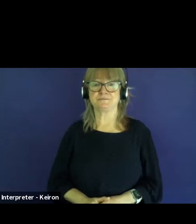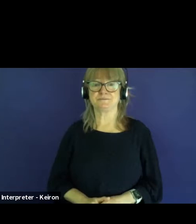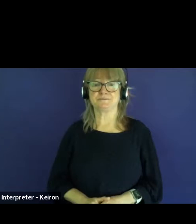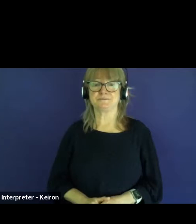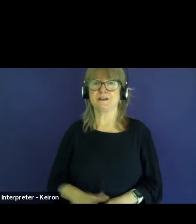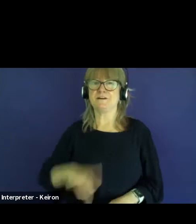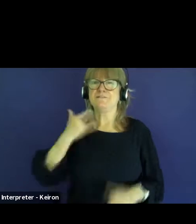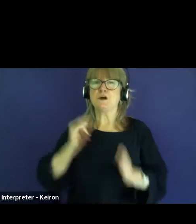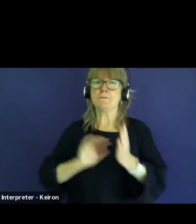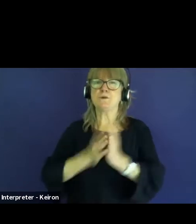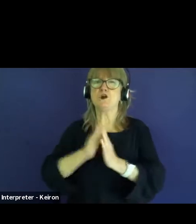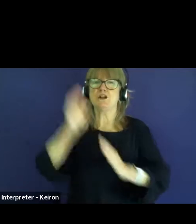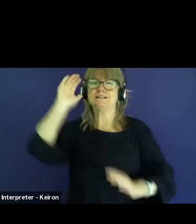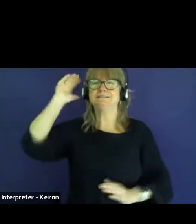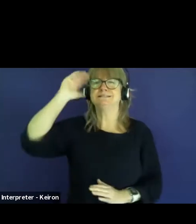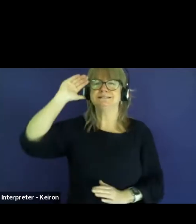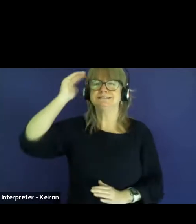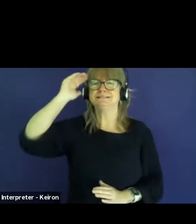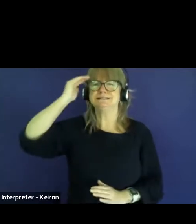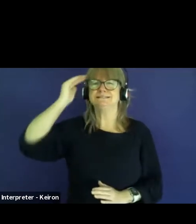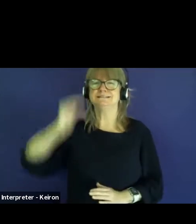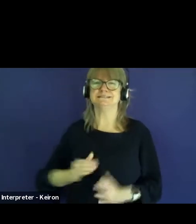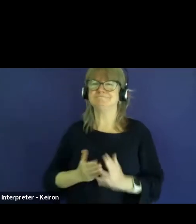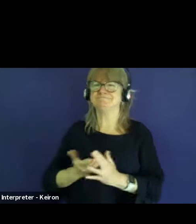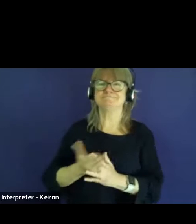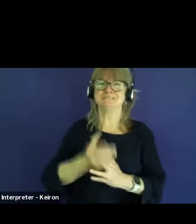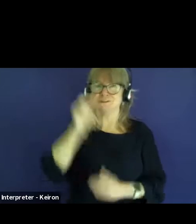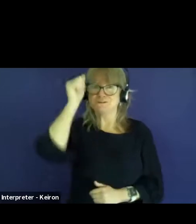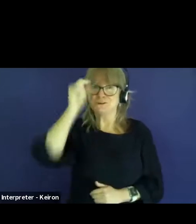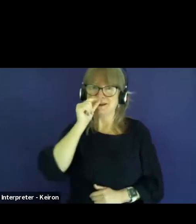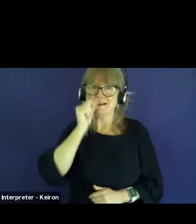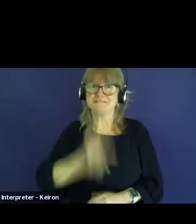Feel that burn. Push through that burn. I know you can do it.